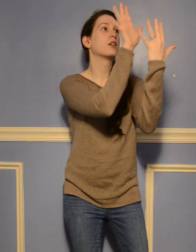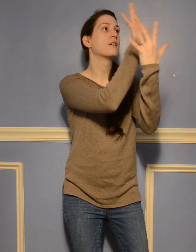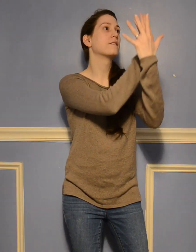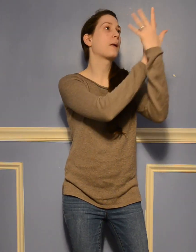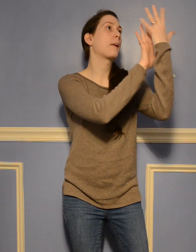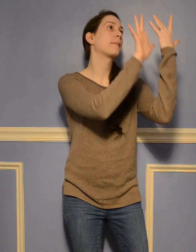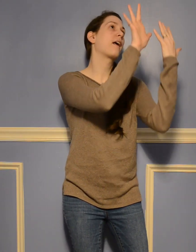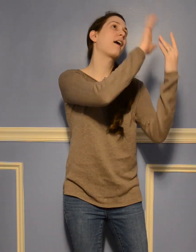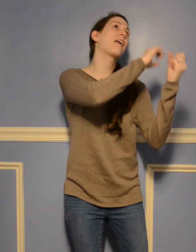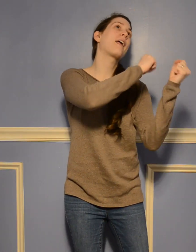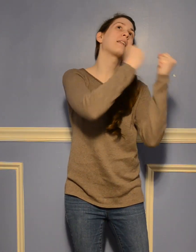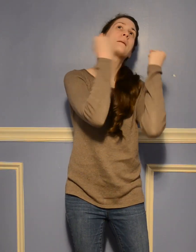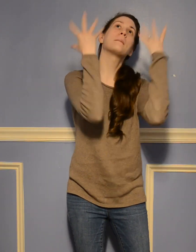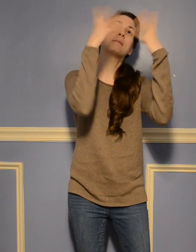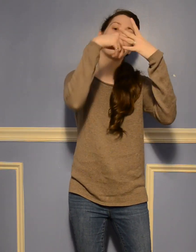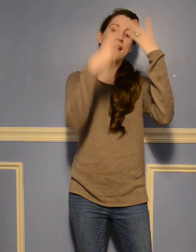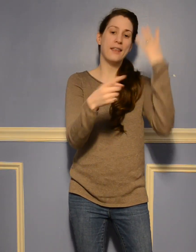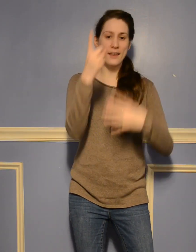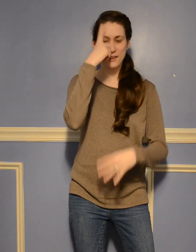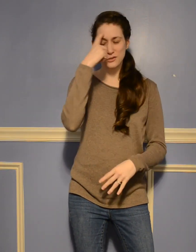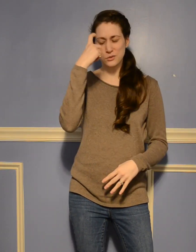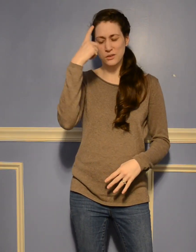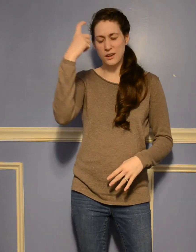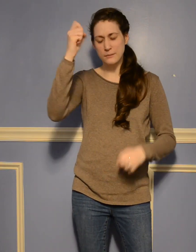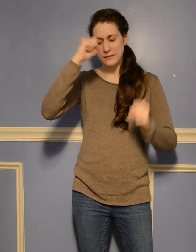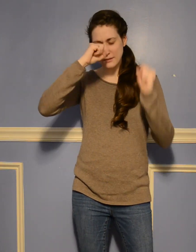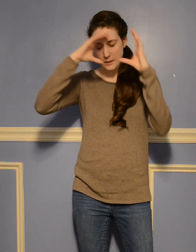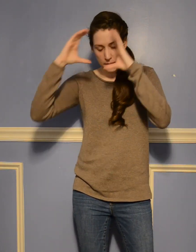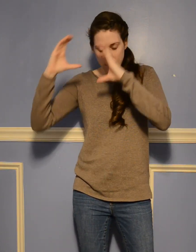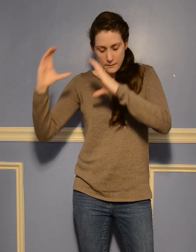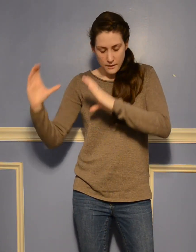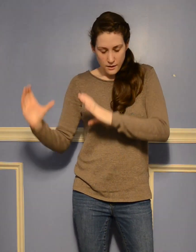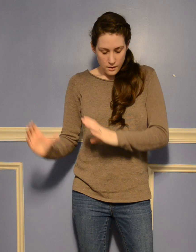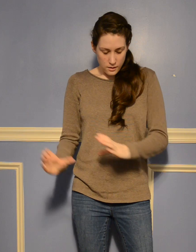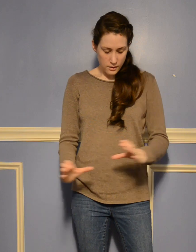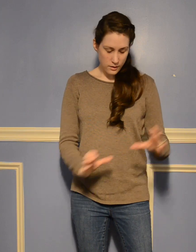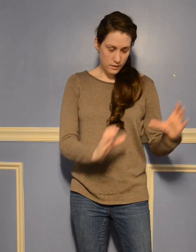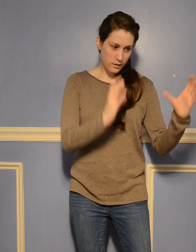head. A million dreams are keeping me